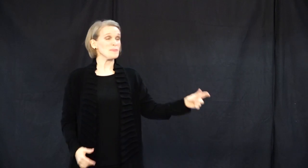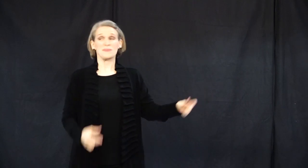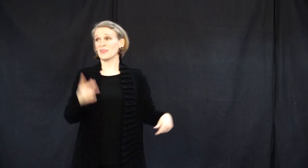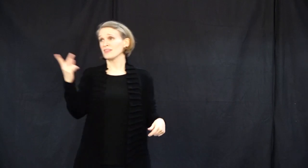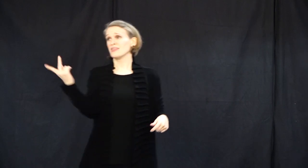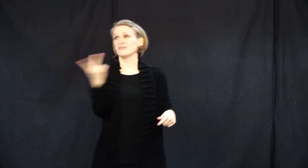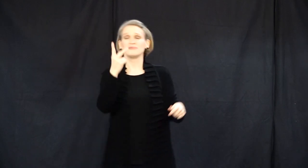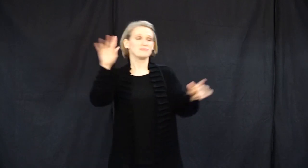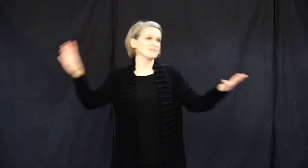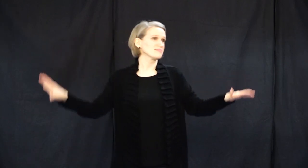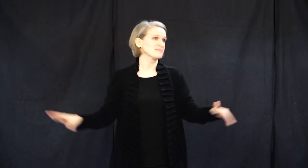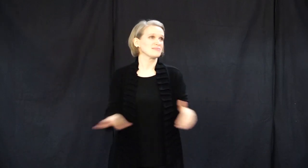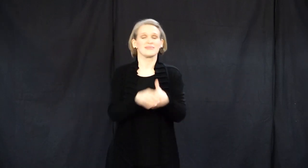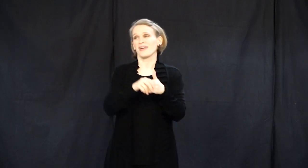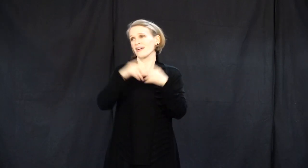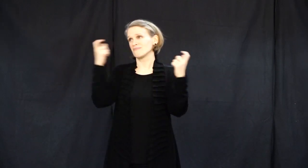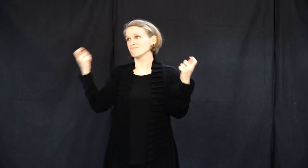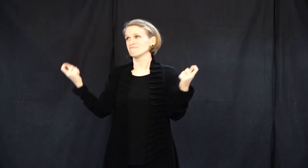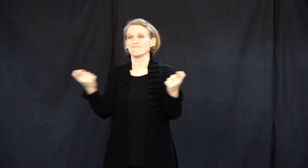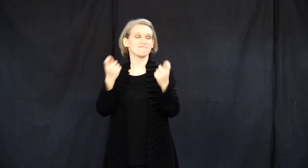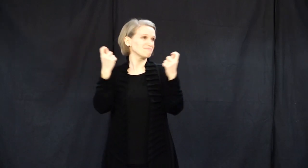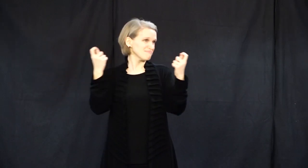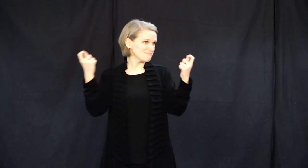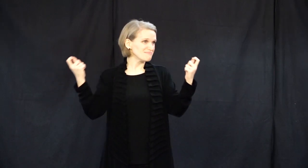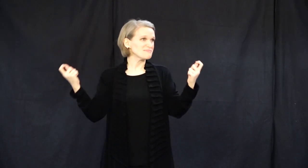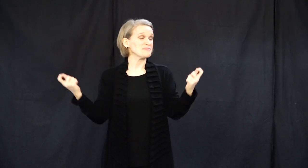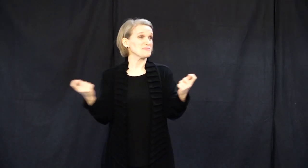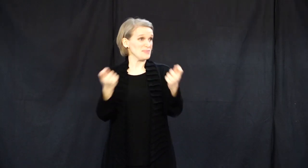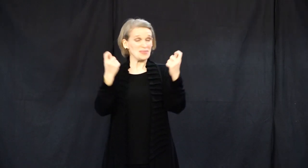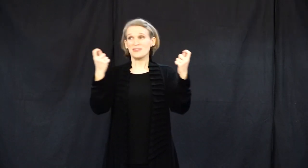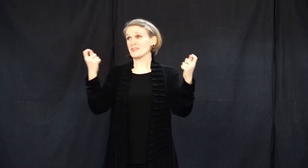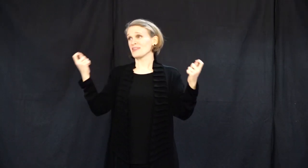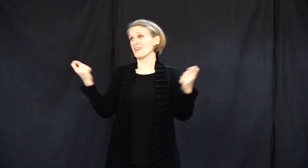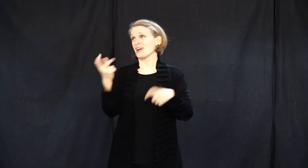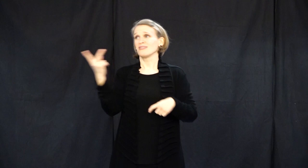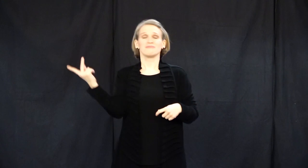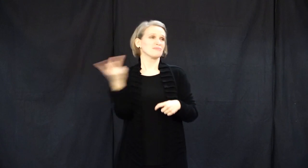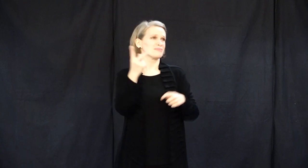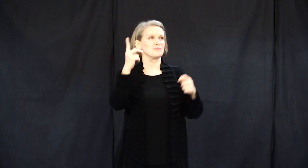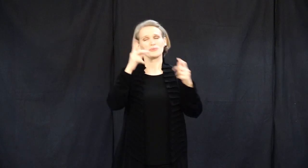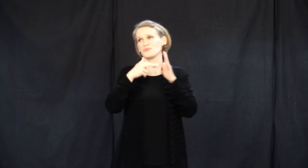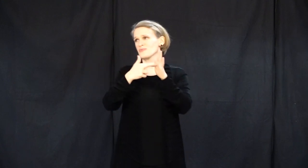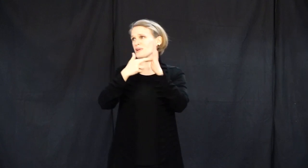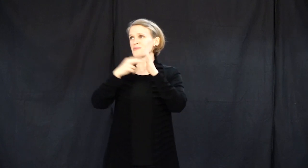to your union, to the revolution, and the hope that you provide.